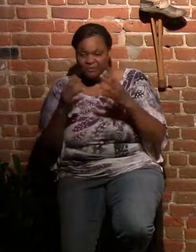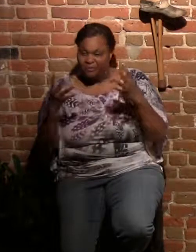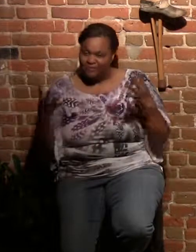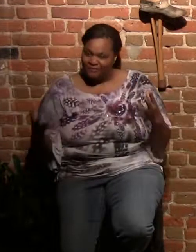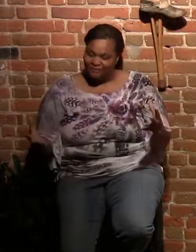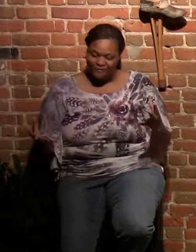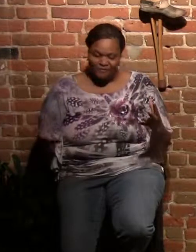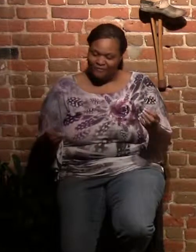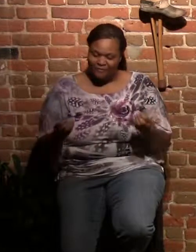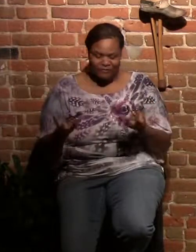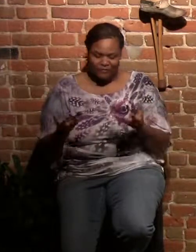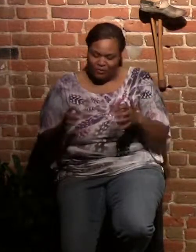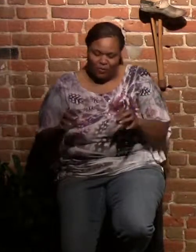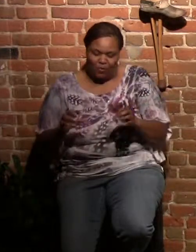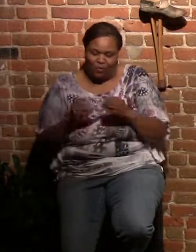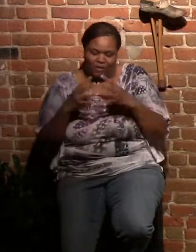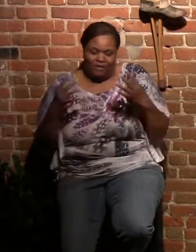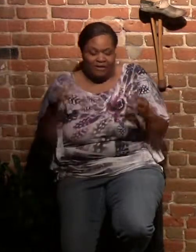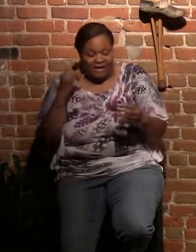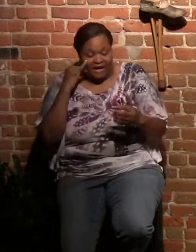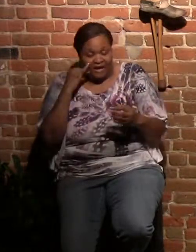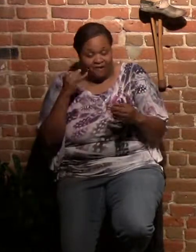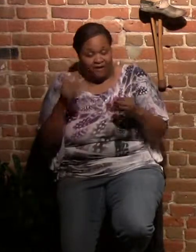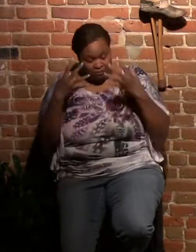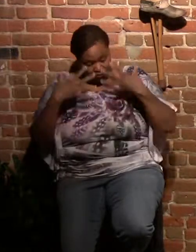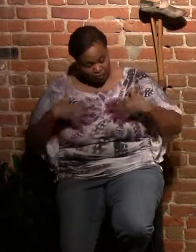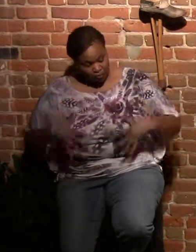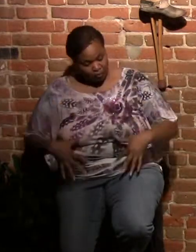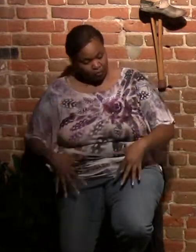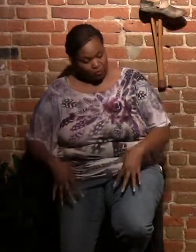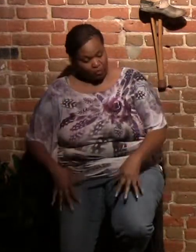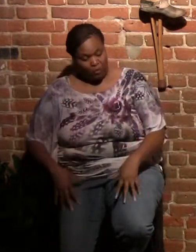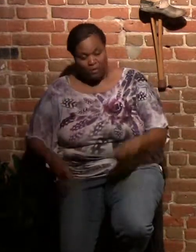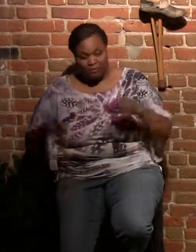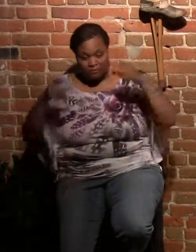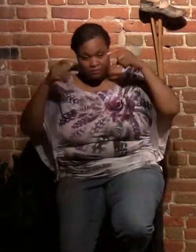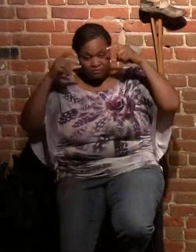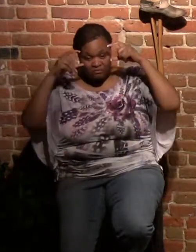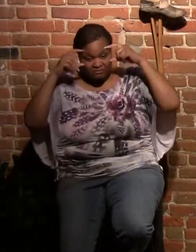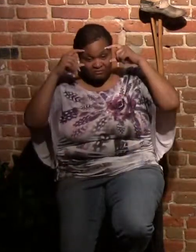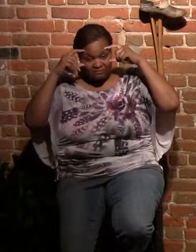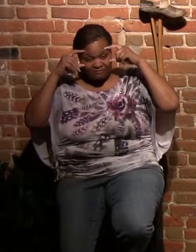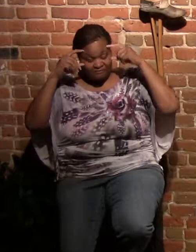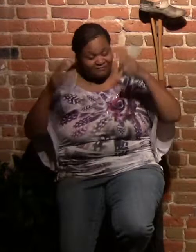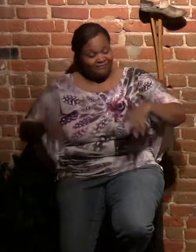the top, if I were to wear the 3rd annual sunglasses.